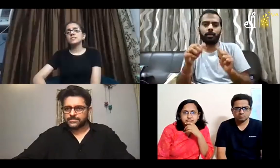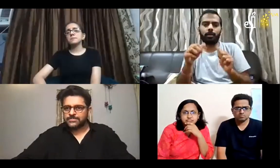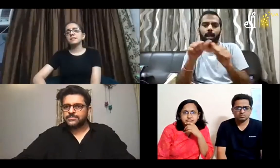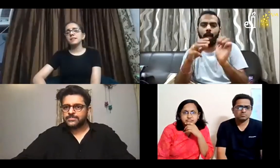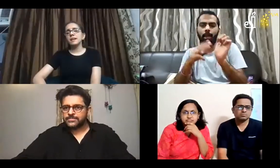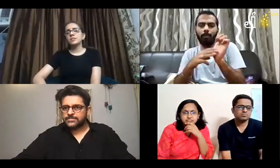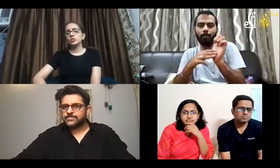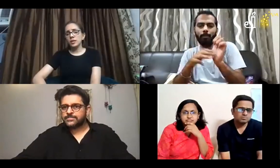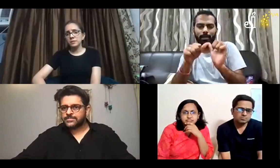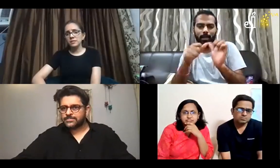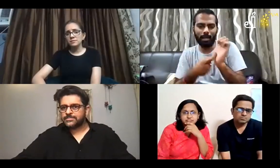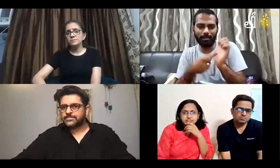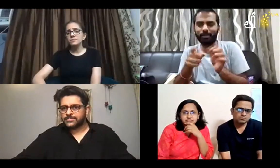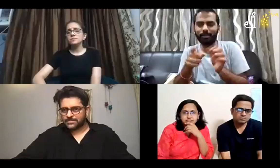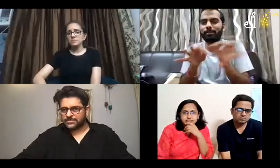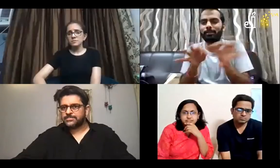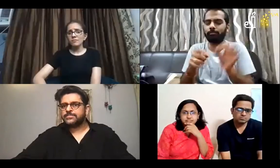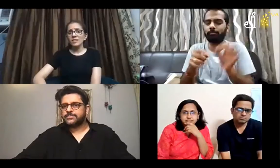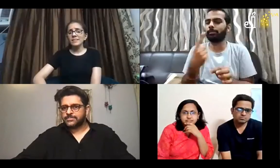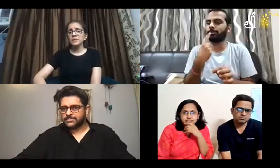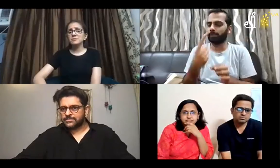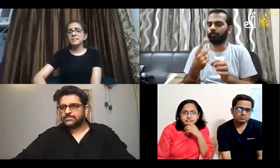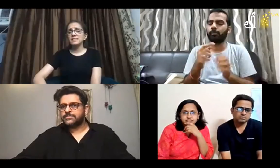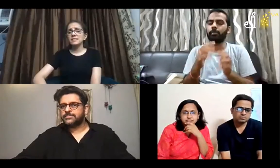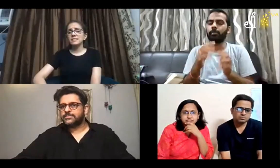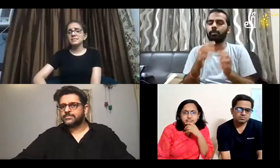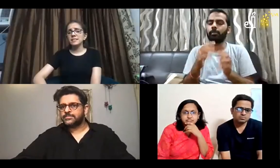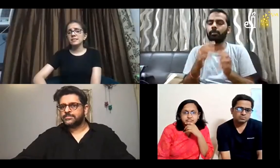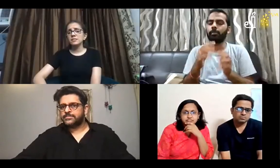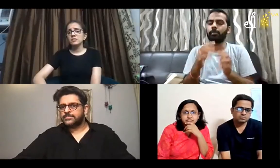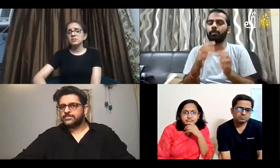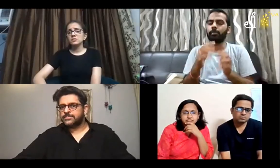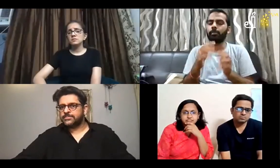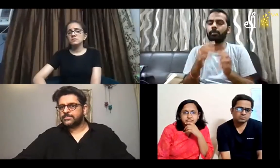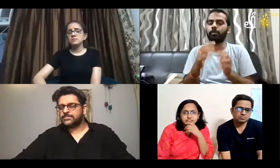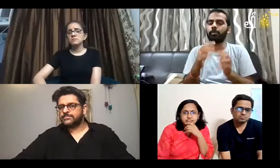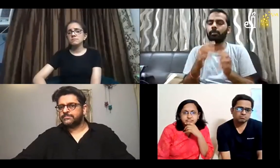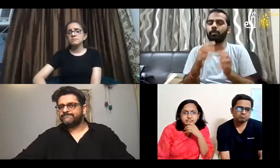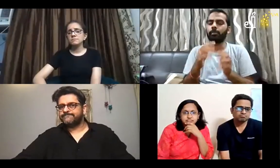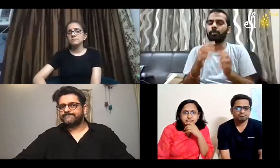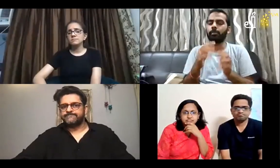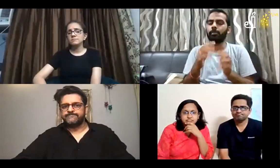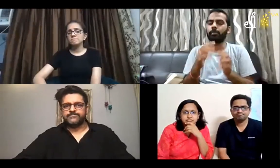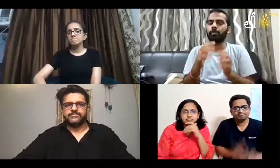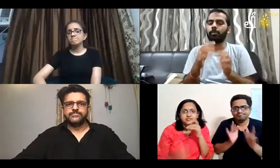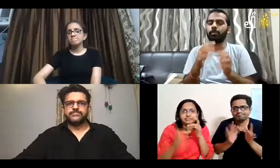was explaining, and Dr. Amar, they were explaining that they said that,